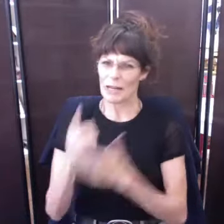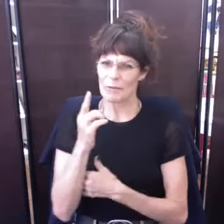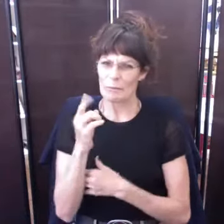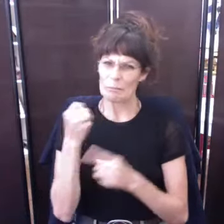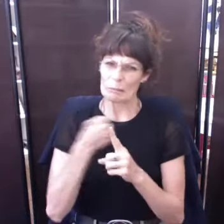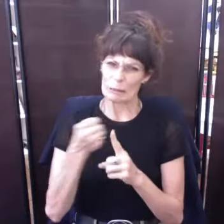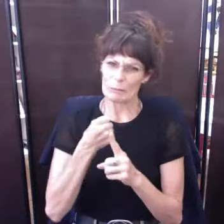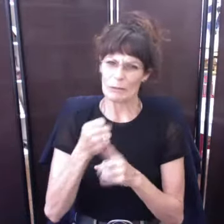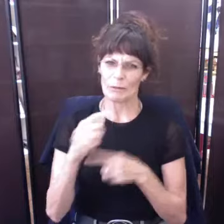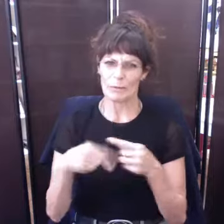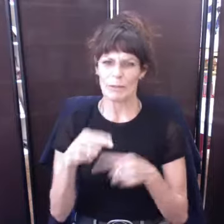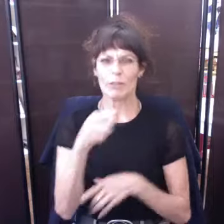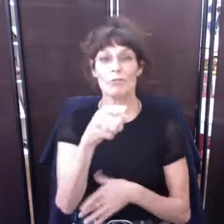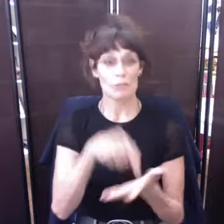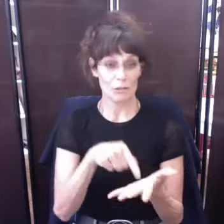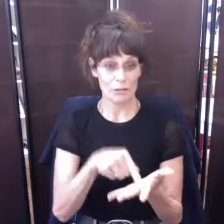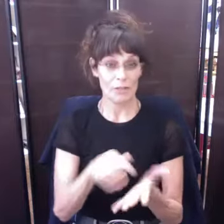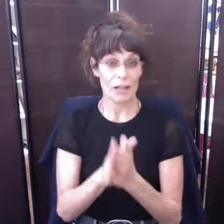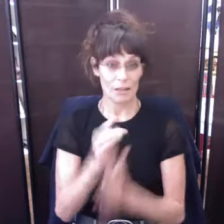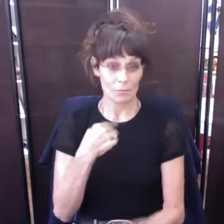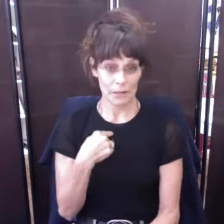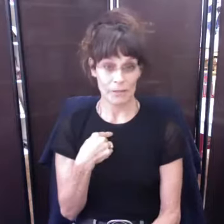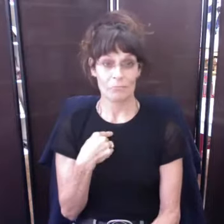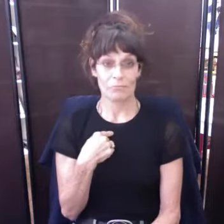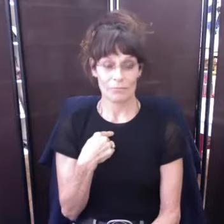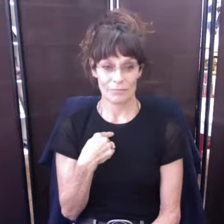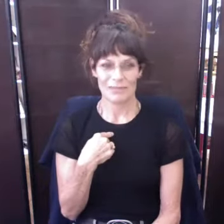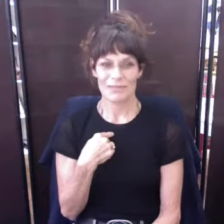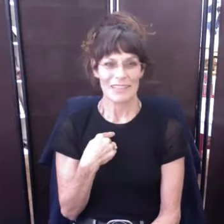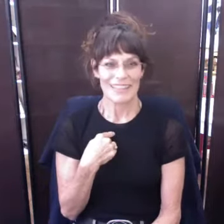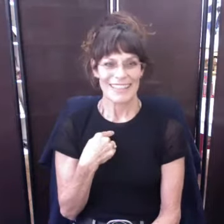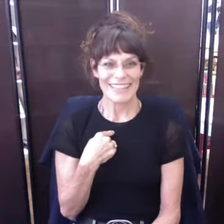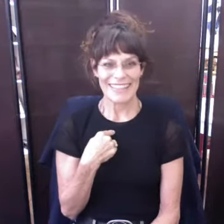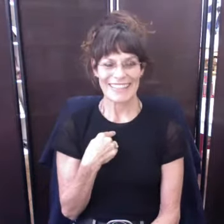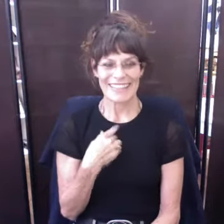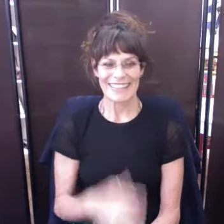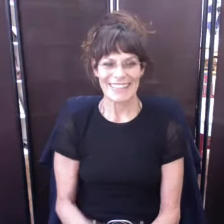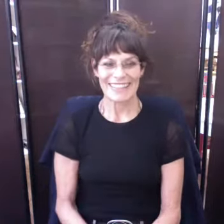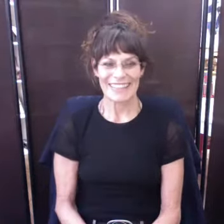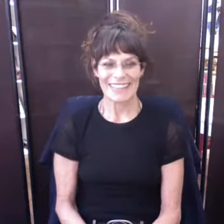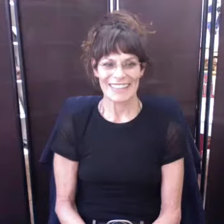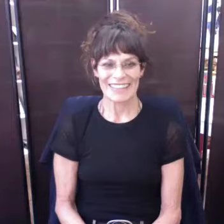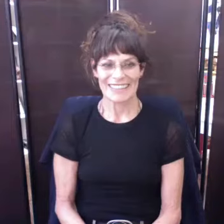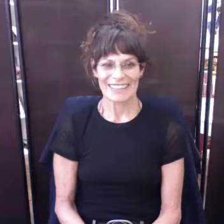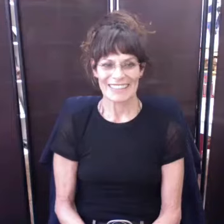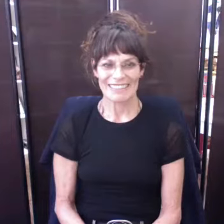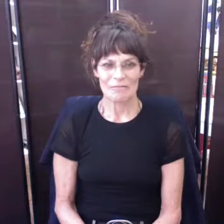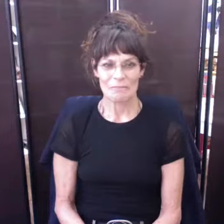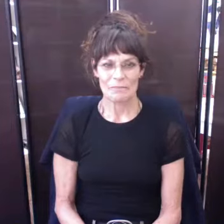probably deserved it if you ask me. But I really wouldn't know at this point. Um, oh, you guys, I'm